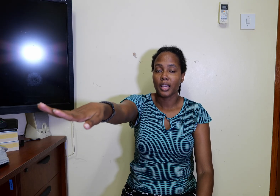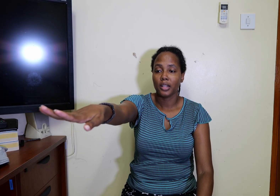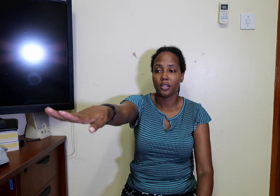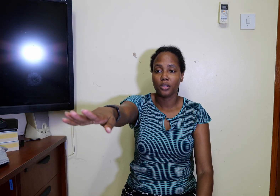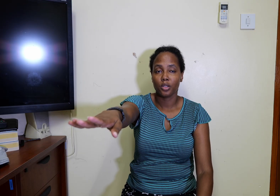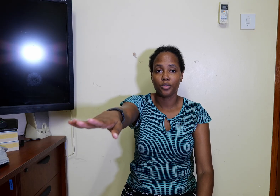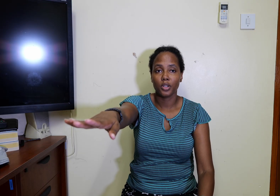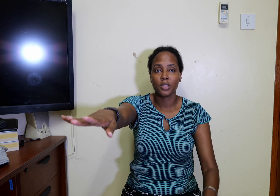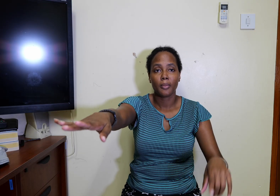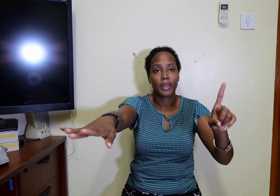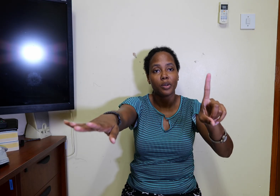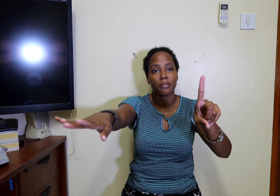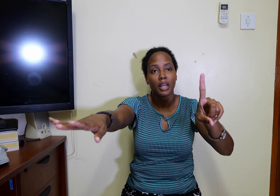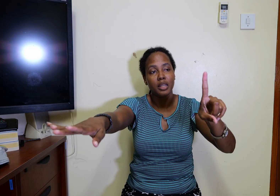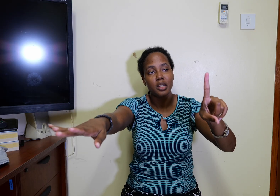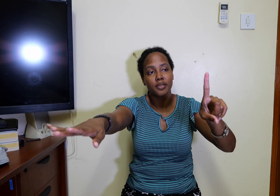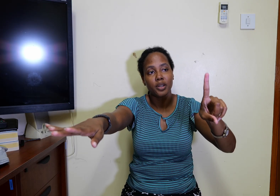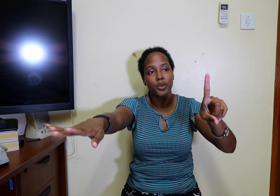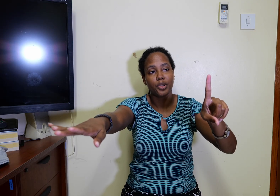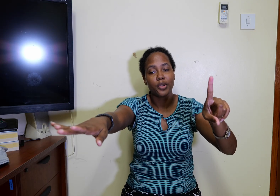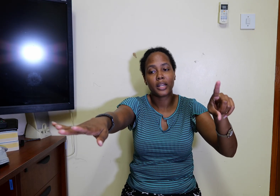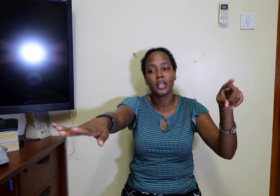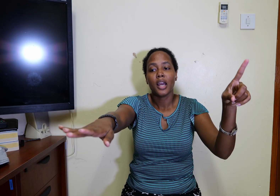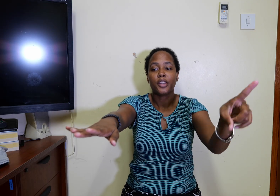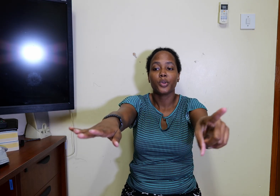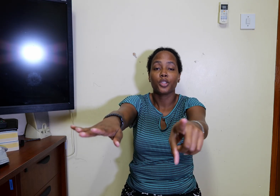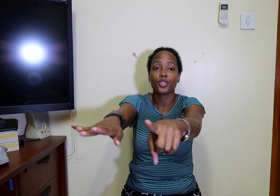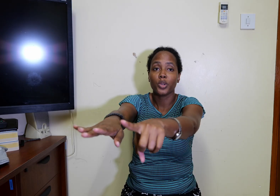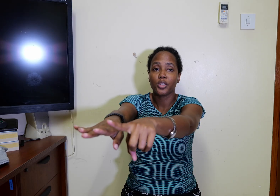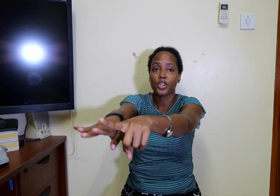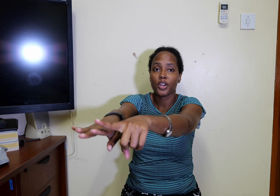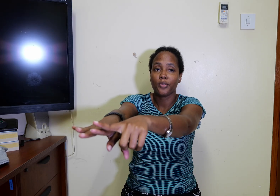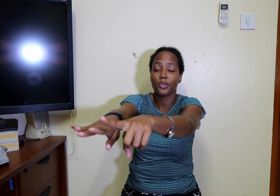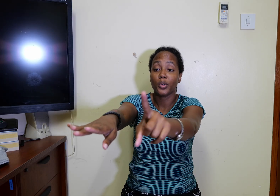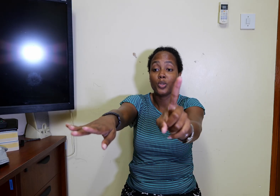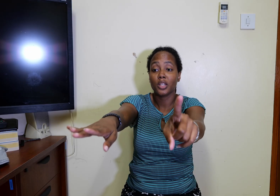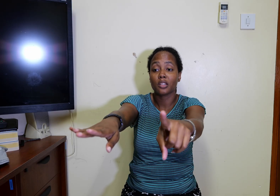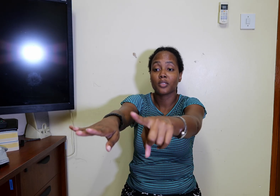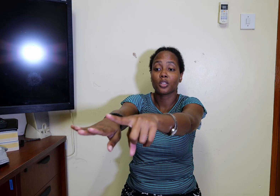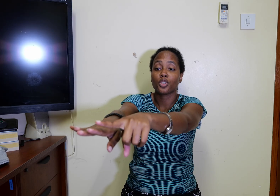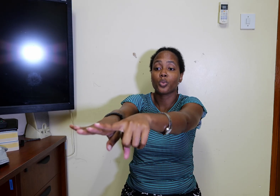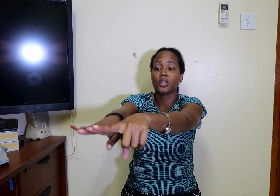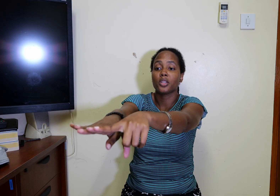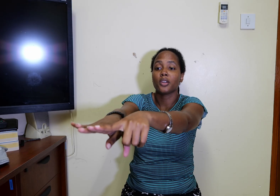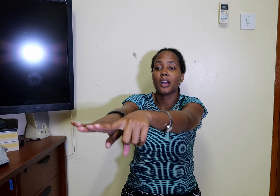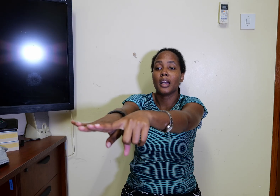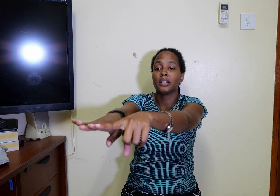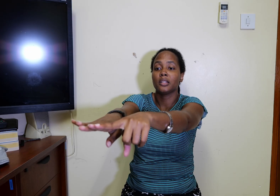hand to the front. Going to make an index finger with your right, and you're going to use the index finger to trace your hand,